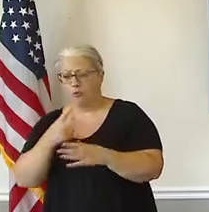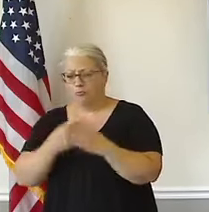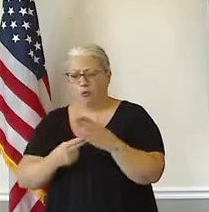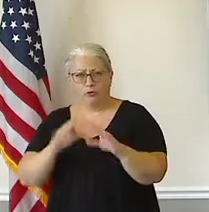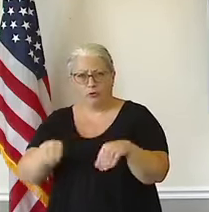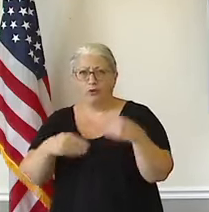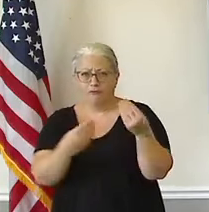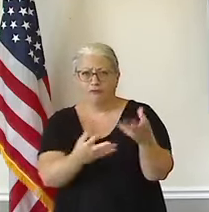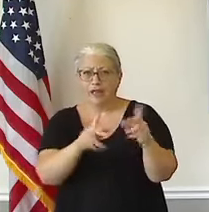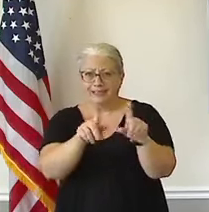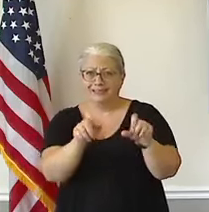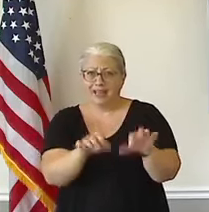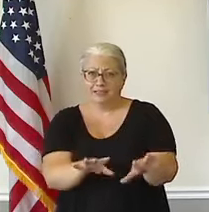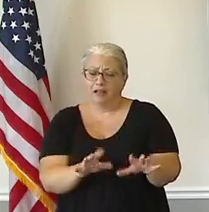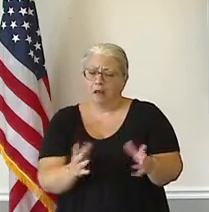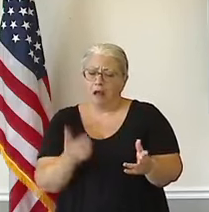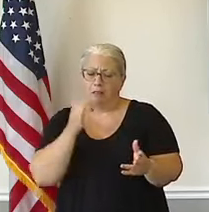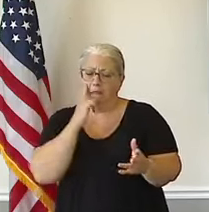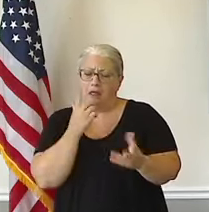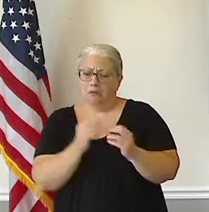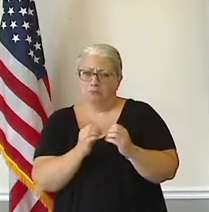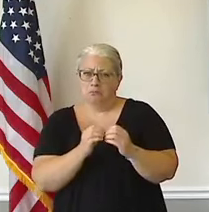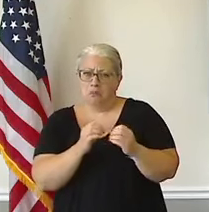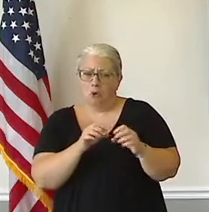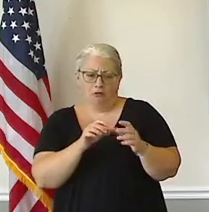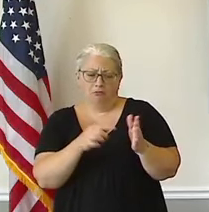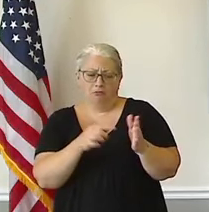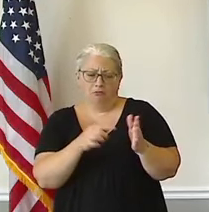some of these are a lot more affordable than others.